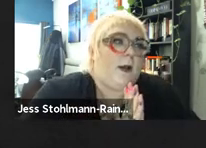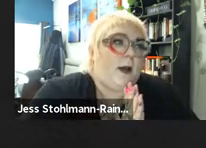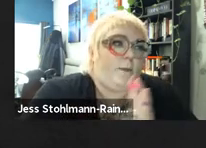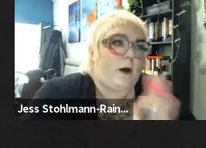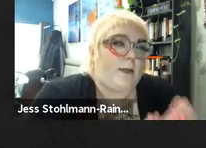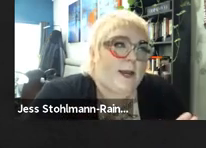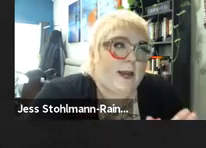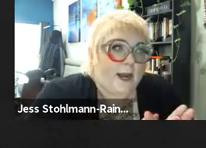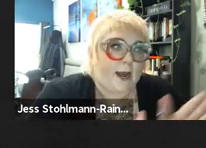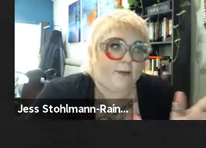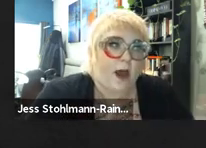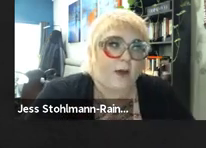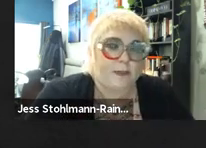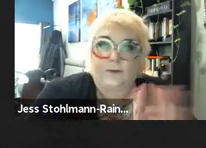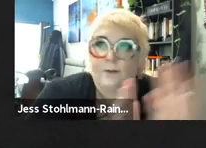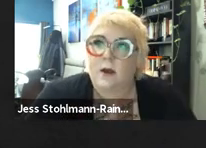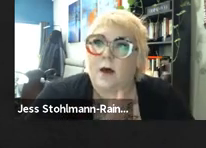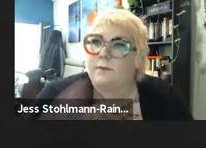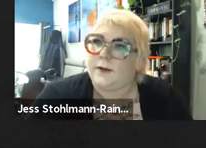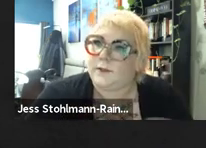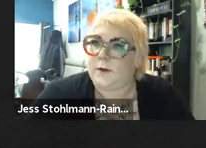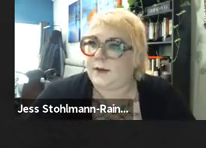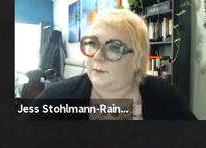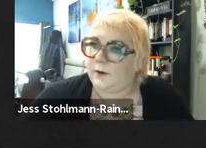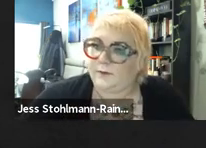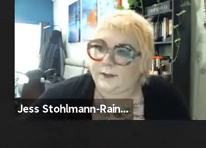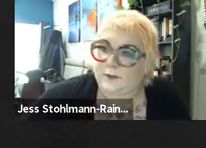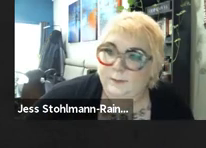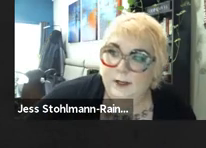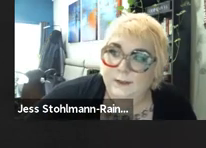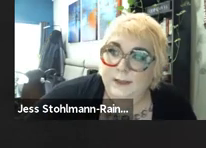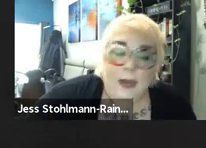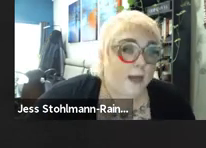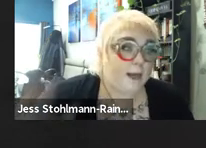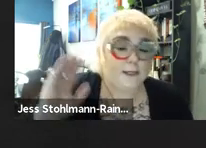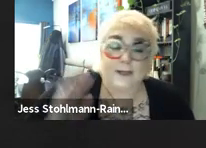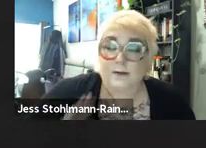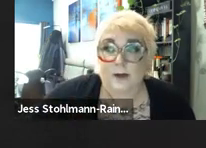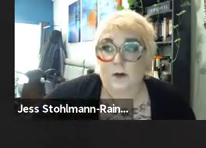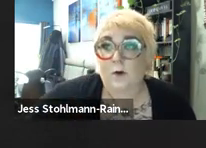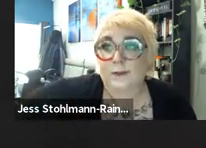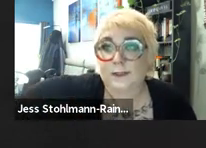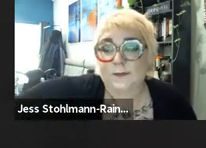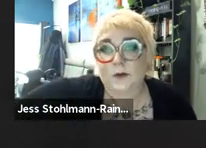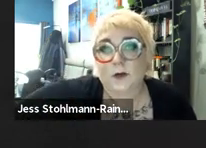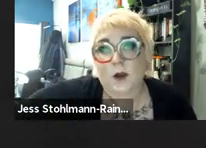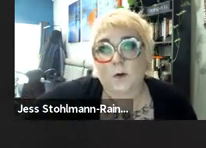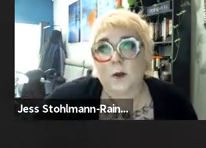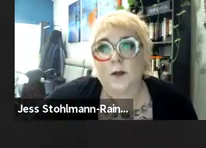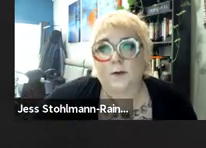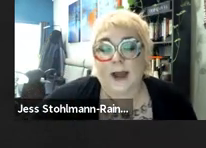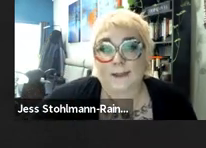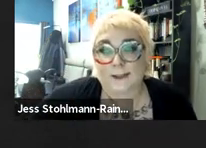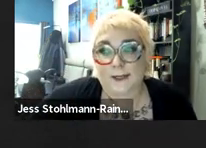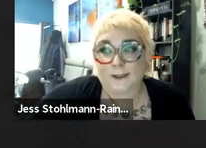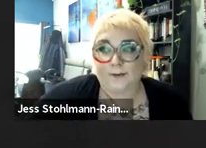would um call 988 and have the option for a mental health first for a peer support first response and ideally throughout the whole system you could go